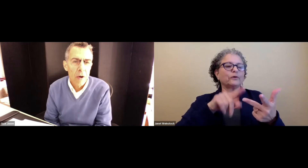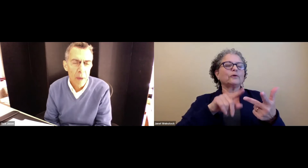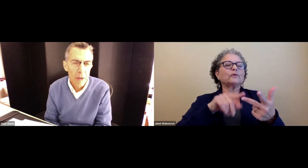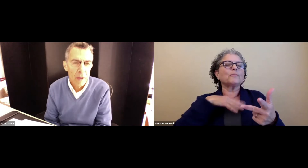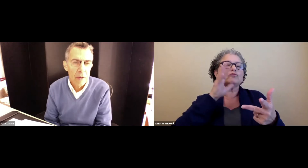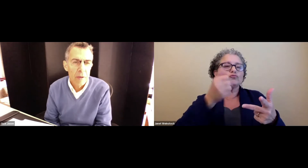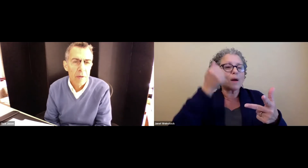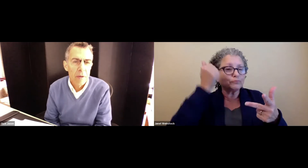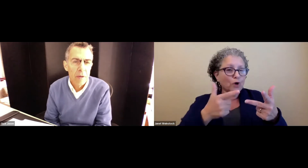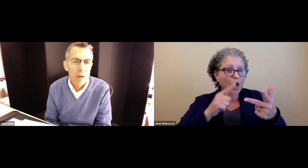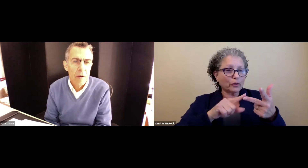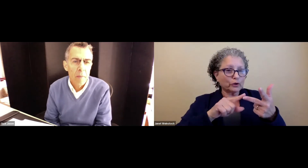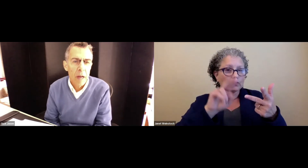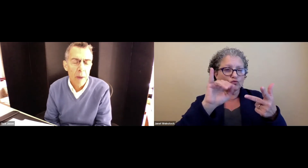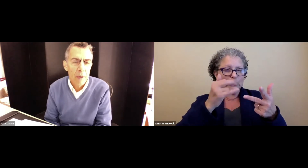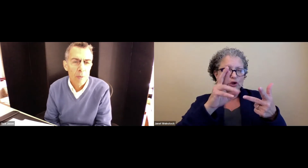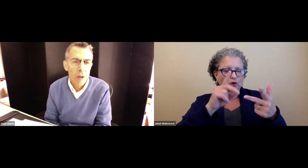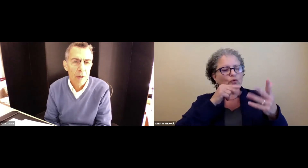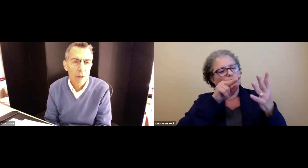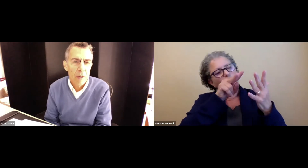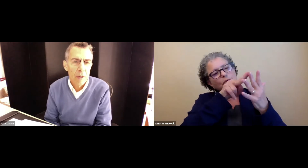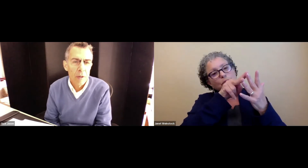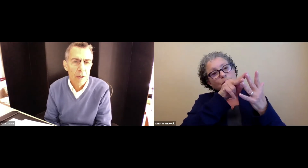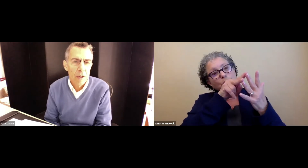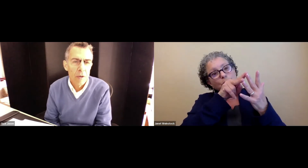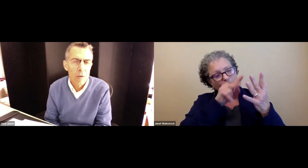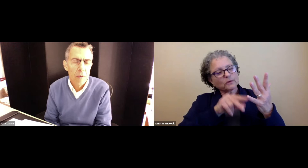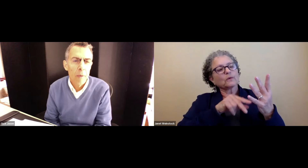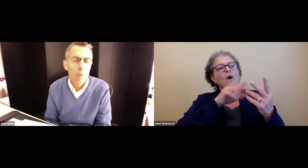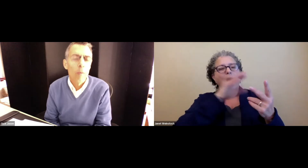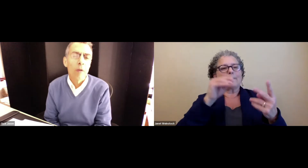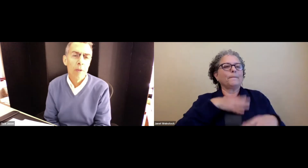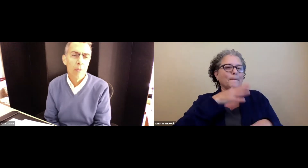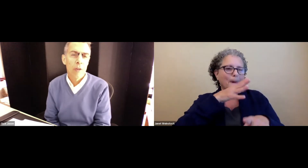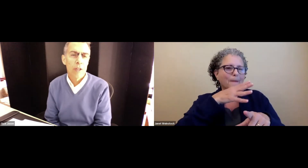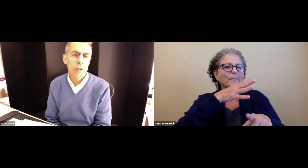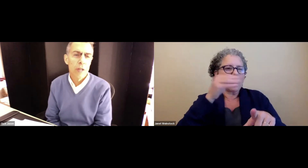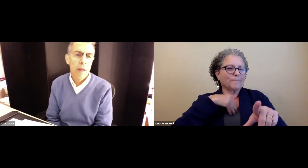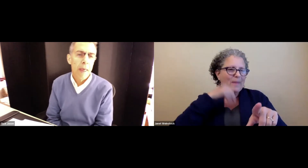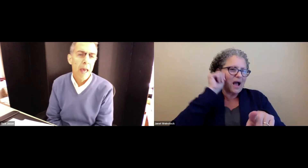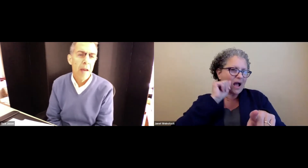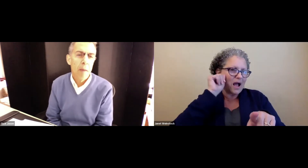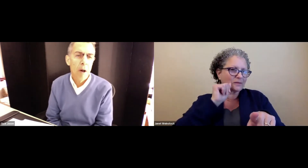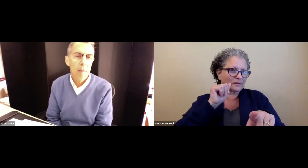mother, my grandmother's brother, my grandmother's brother Richard, and my mom and my